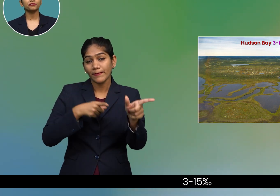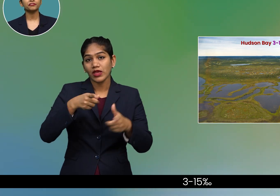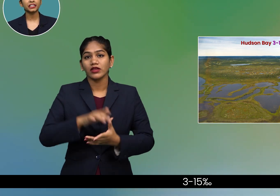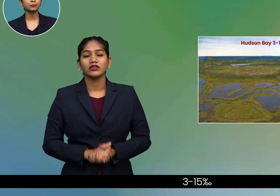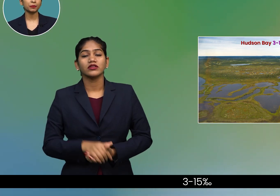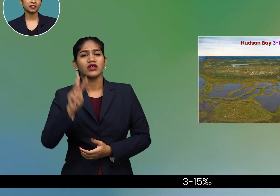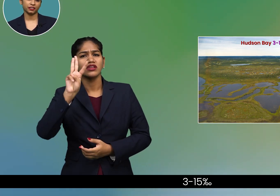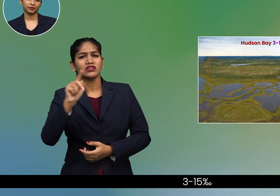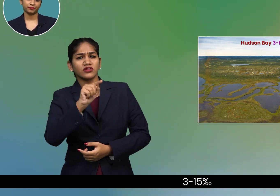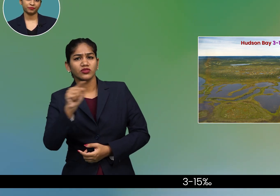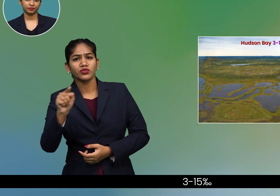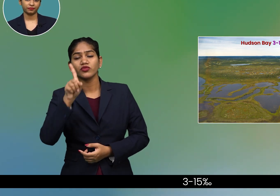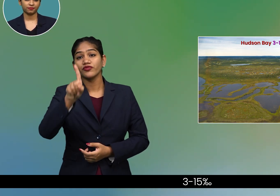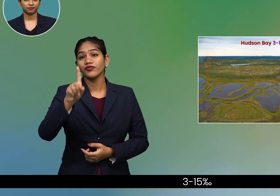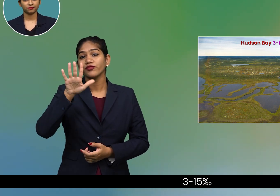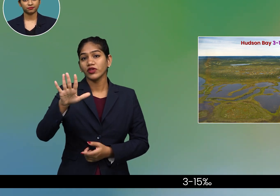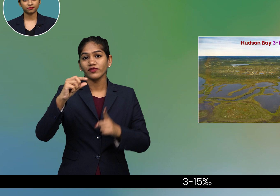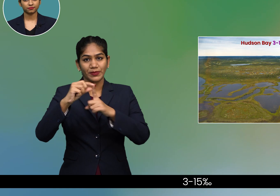3 to 15 ppt.